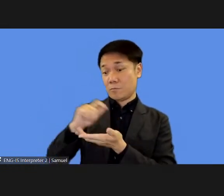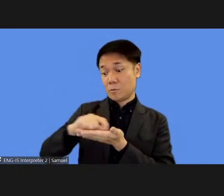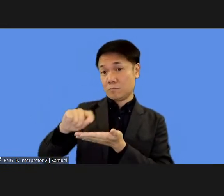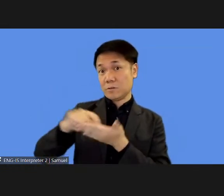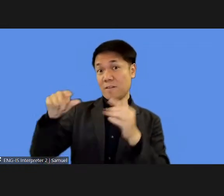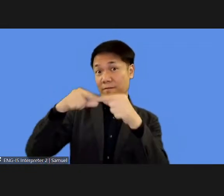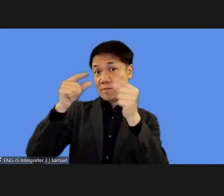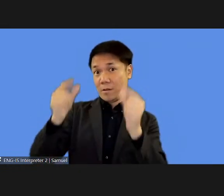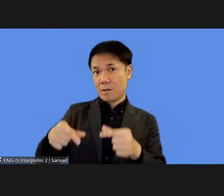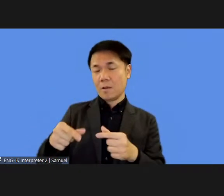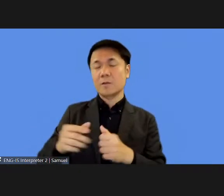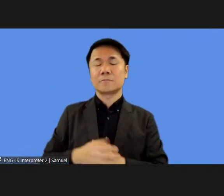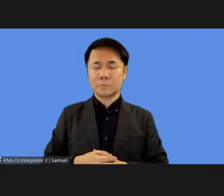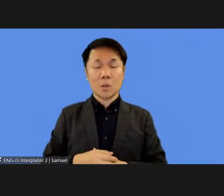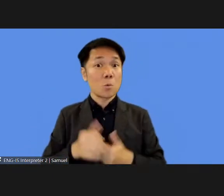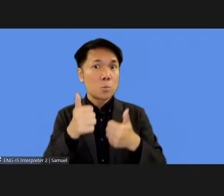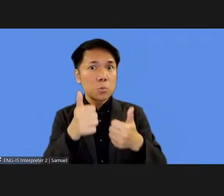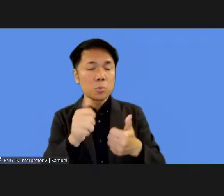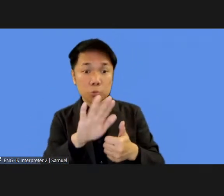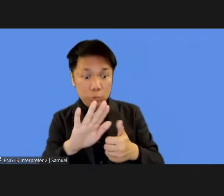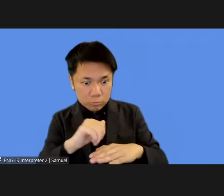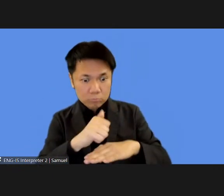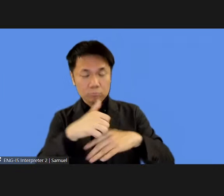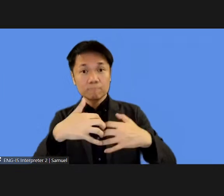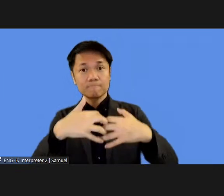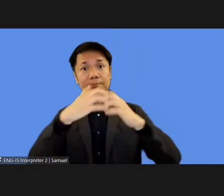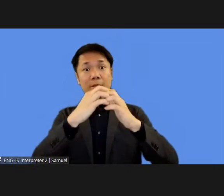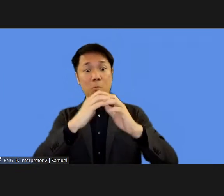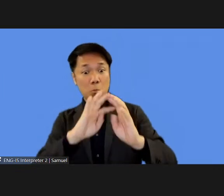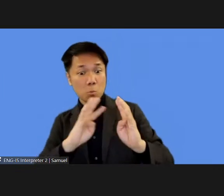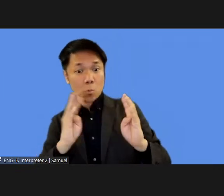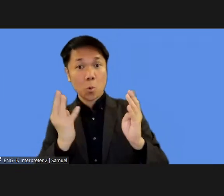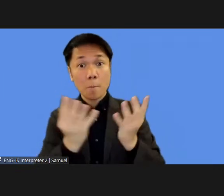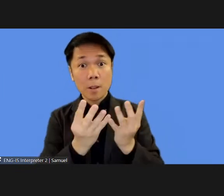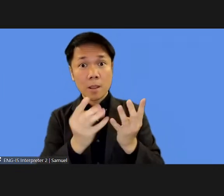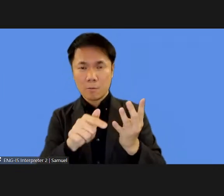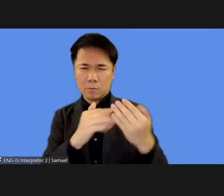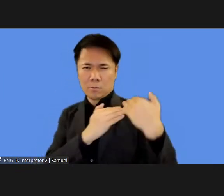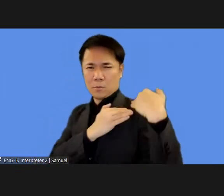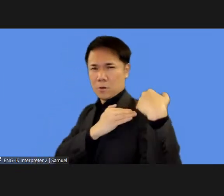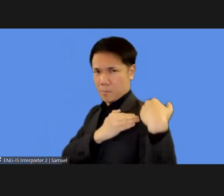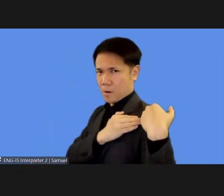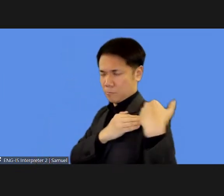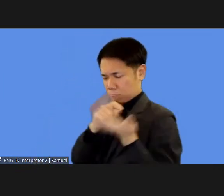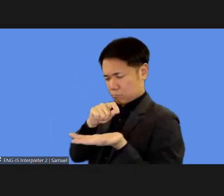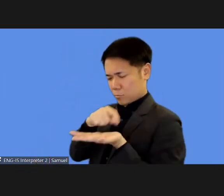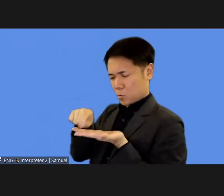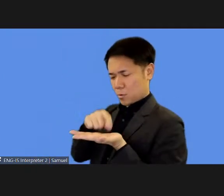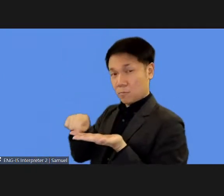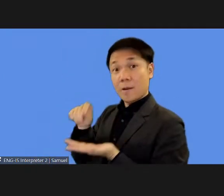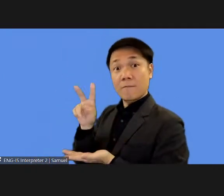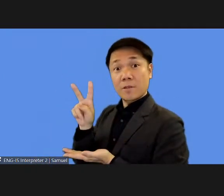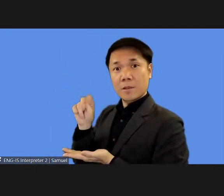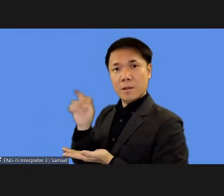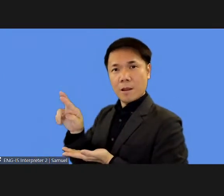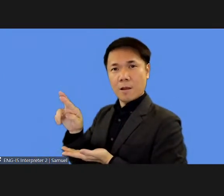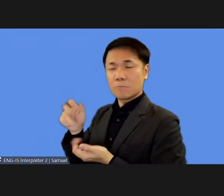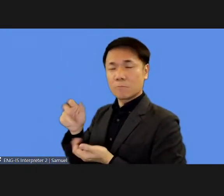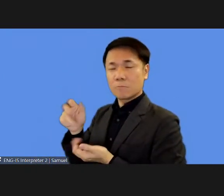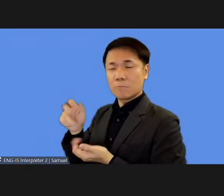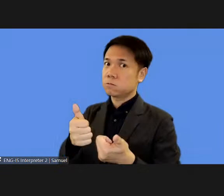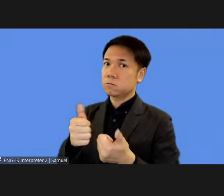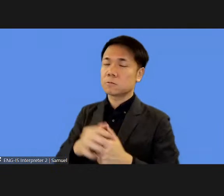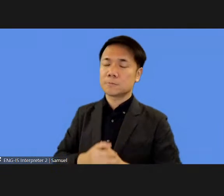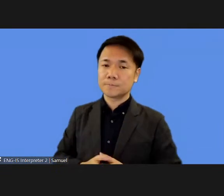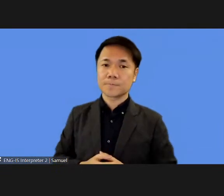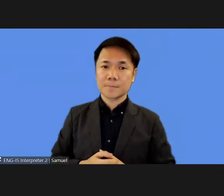The other thing that is important is defining the priorities, because when you speak about